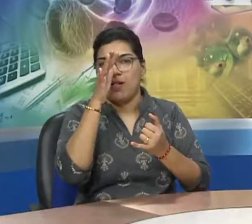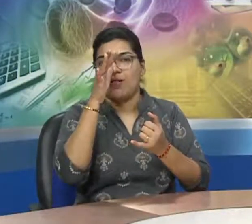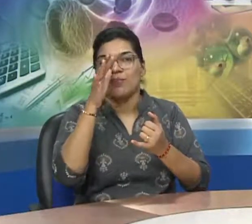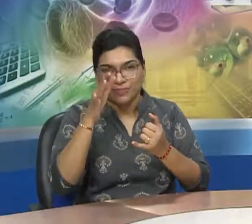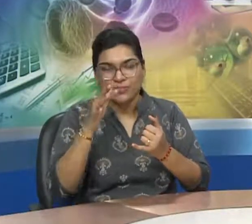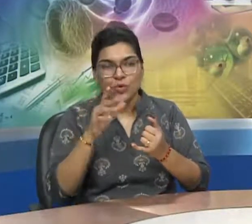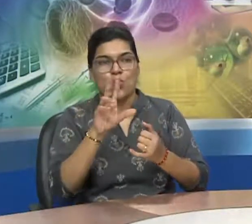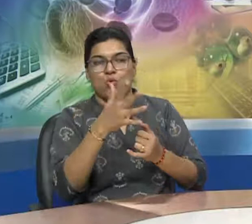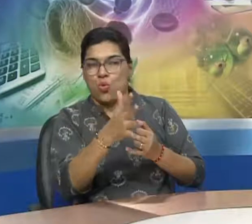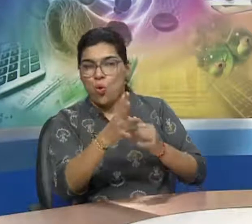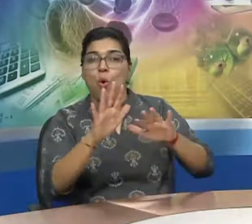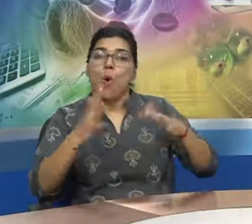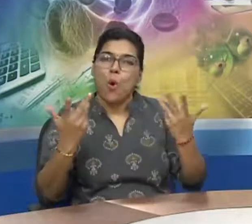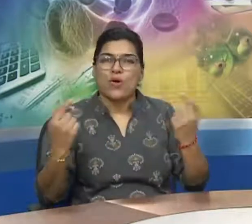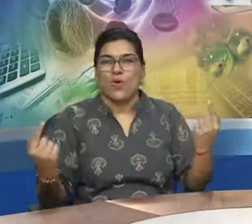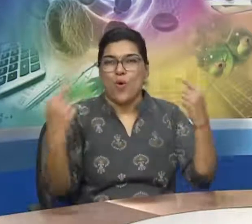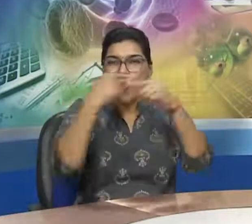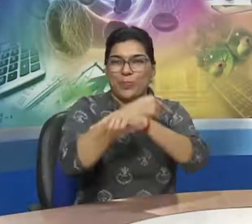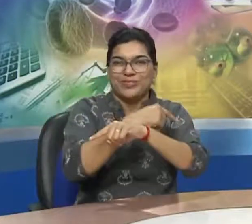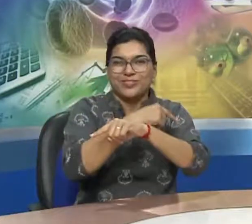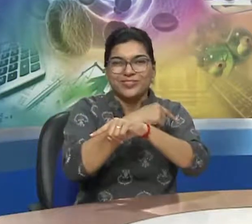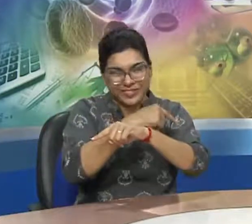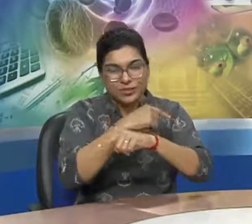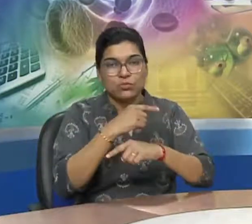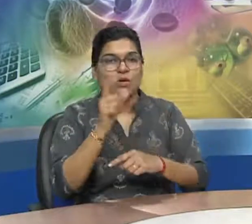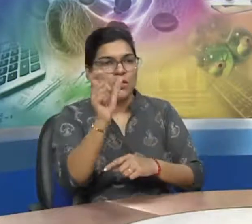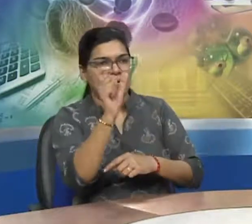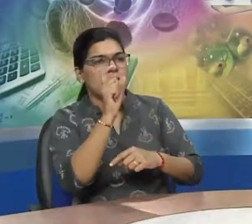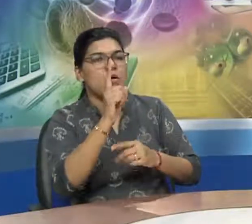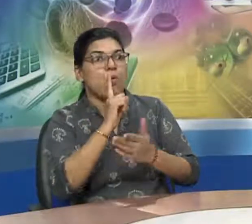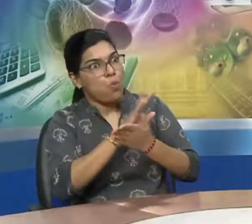is not honest.